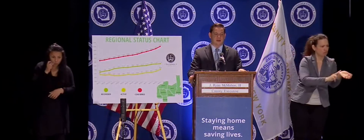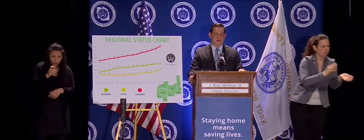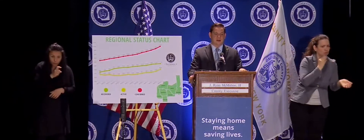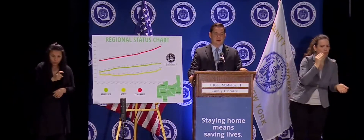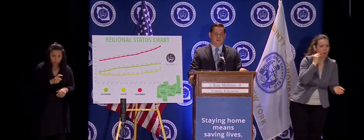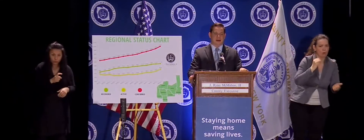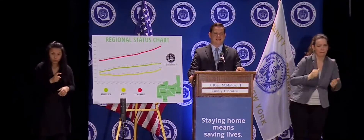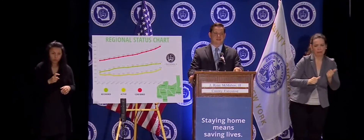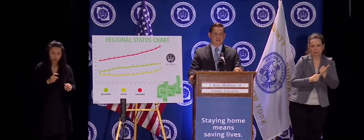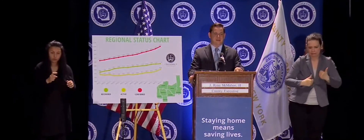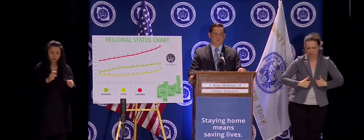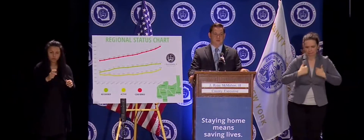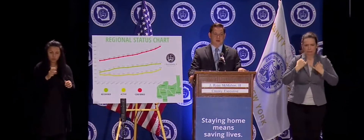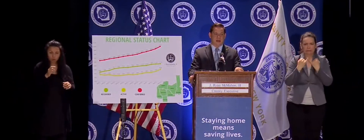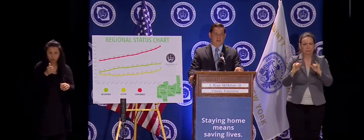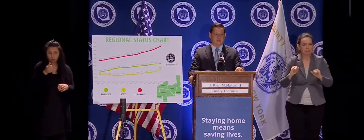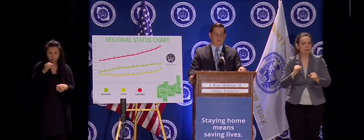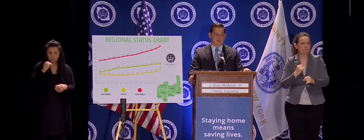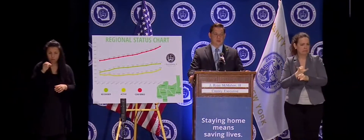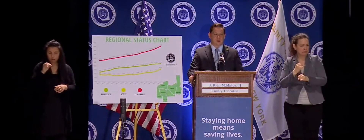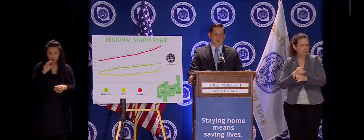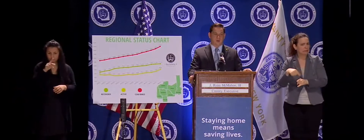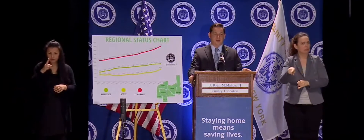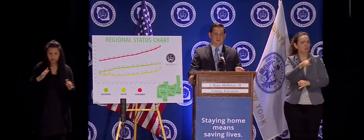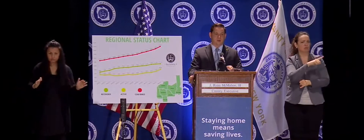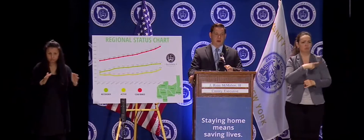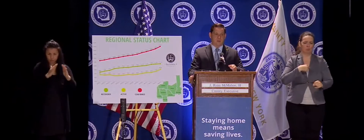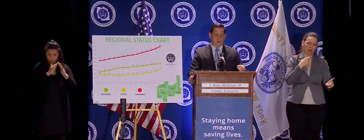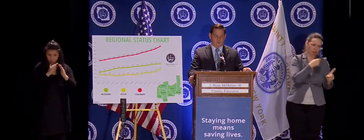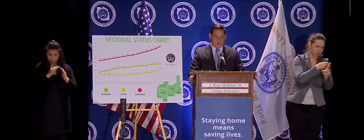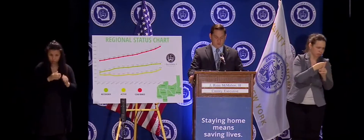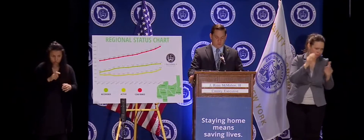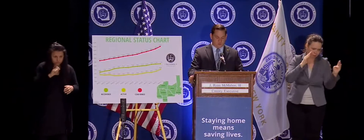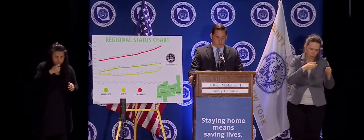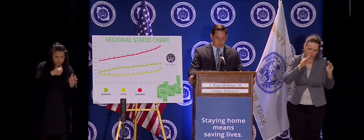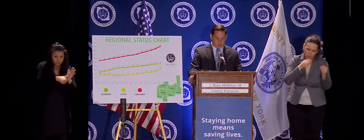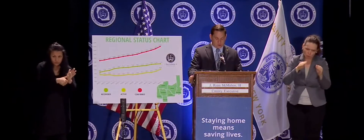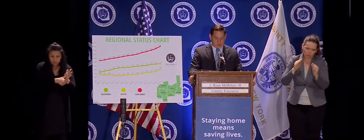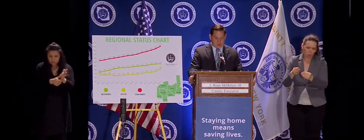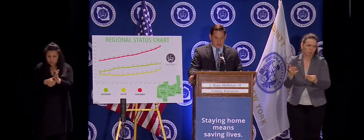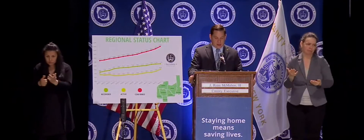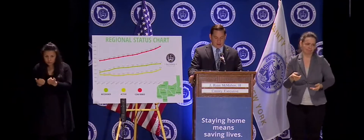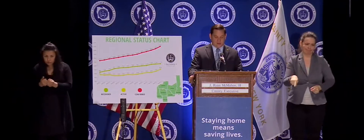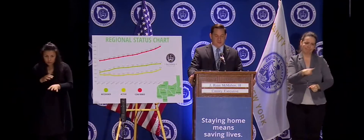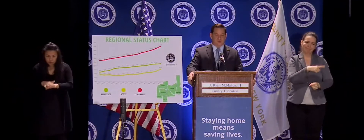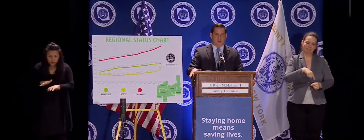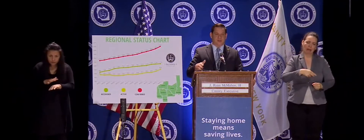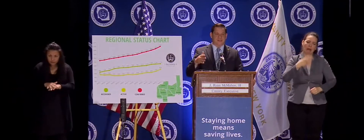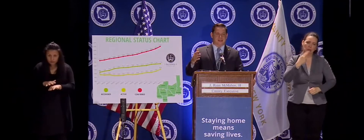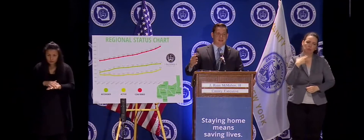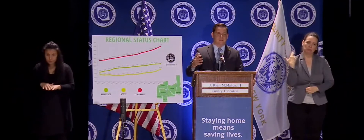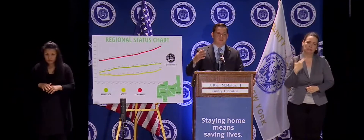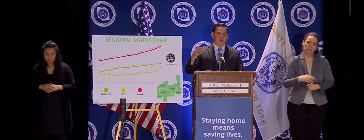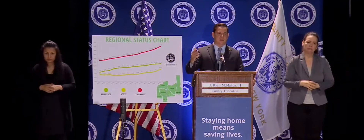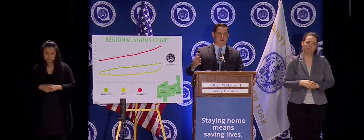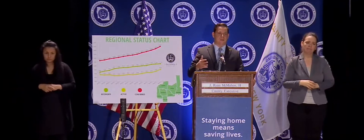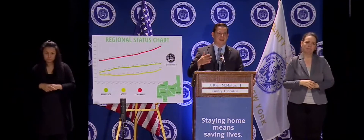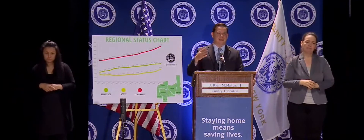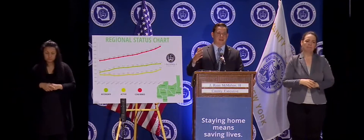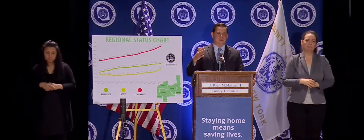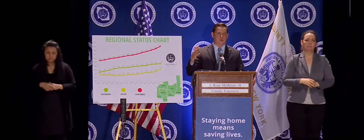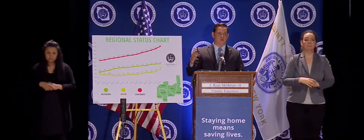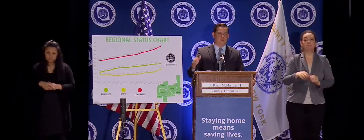had positive tests we've already gotten to. We're going to get to a lot more of those moving forward. And this is what the state is talking